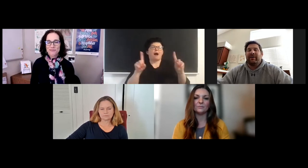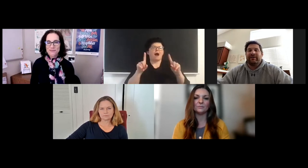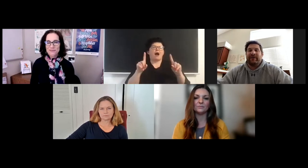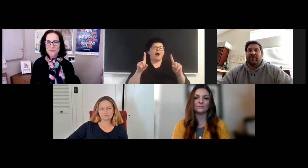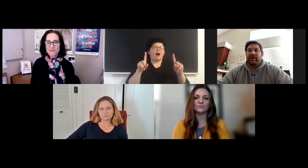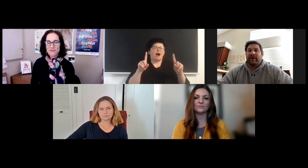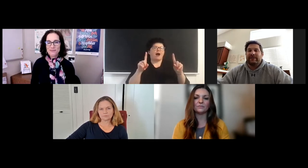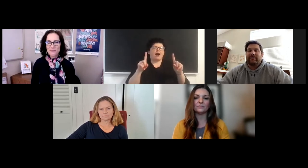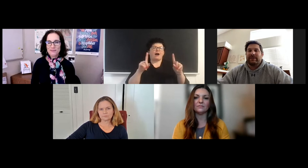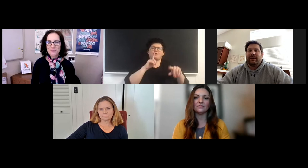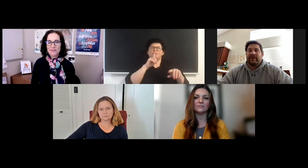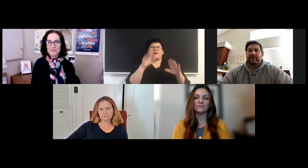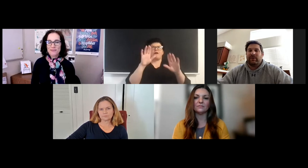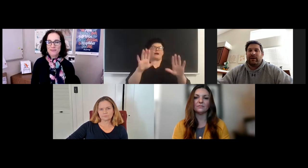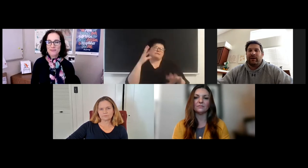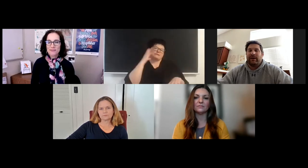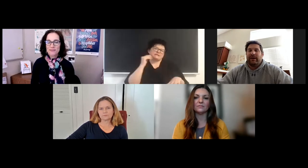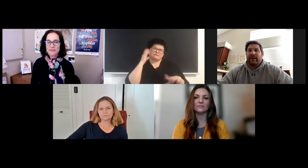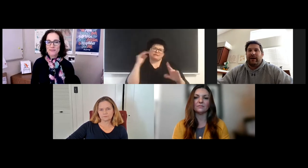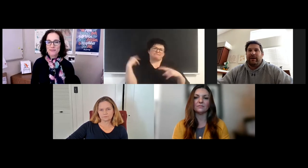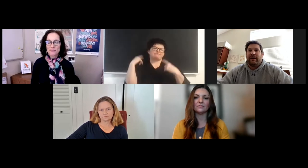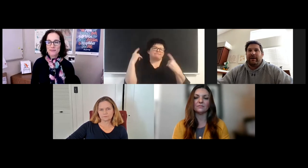you know, it's been a really awesome experience where